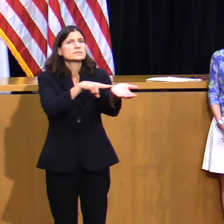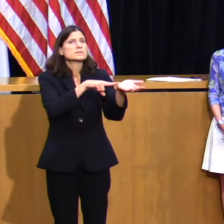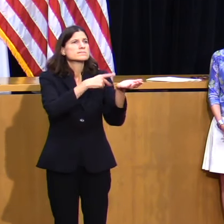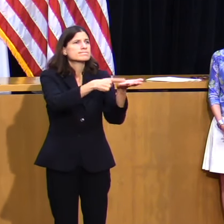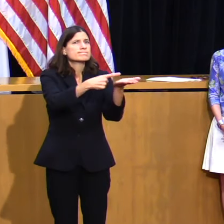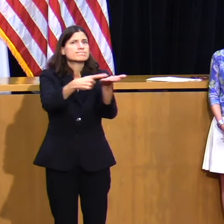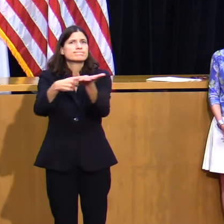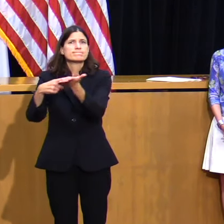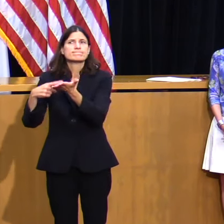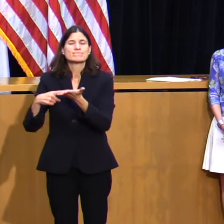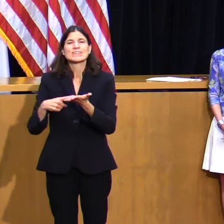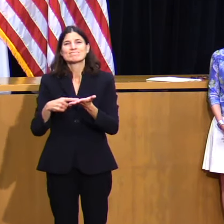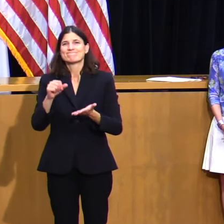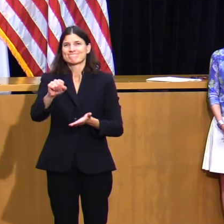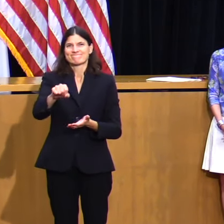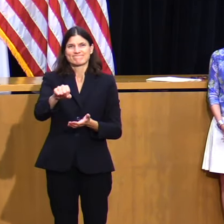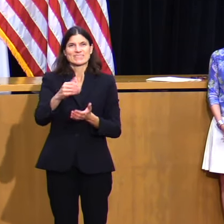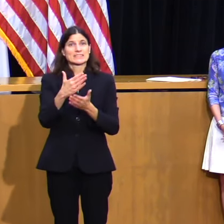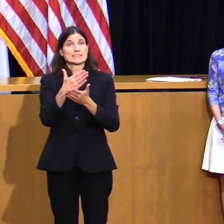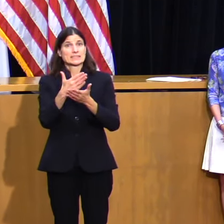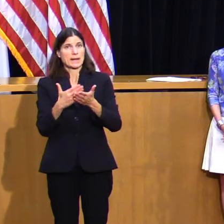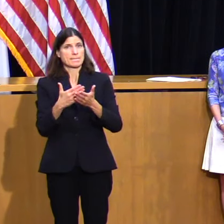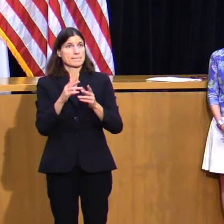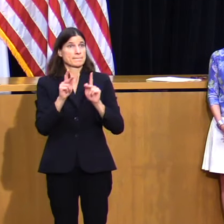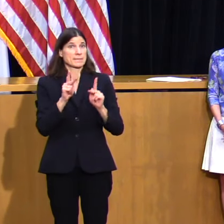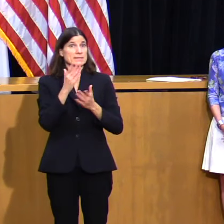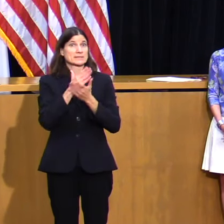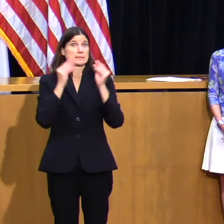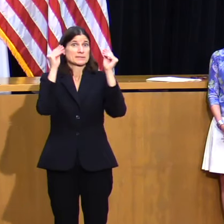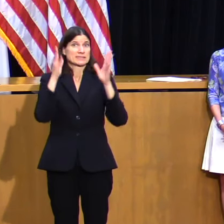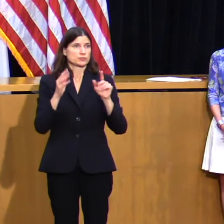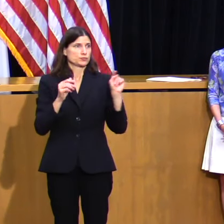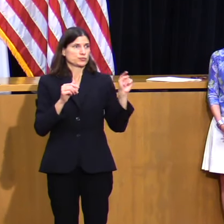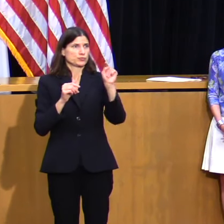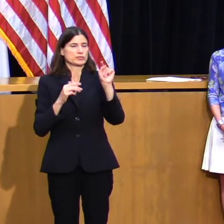because there always is, over any kind of change in